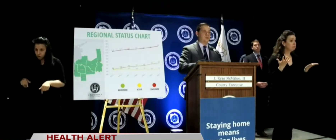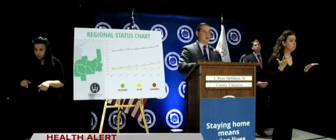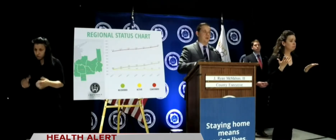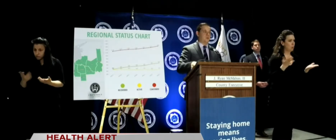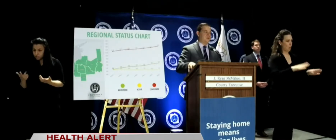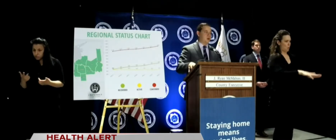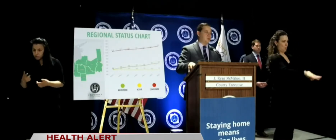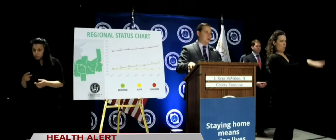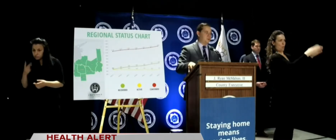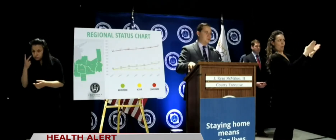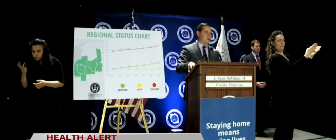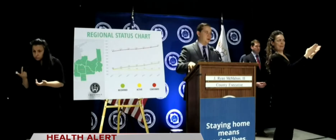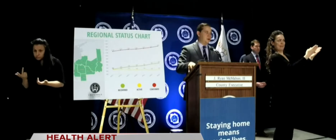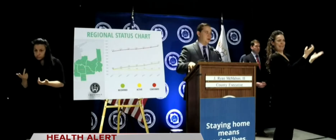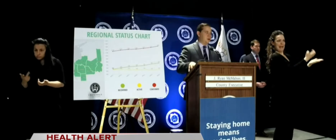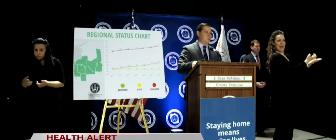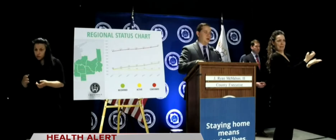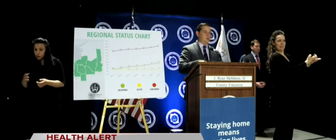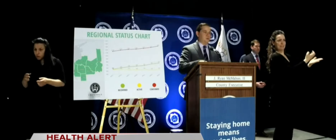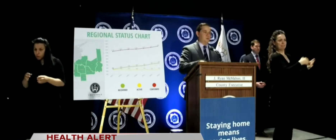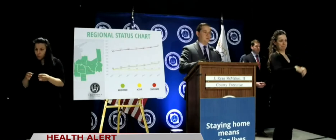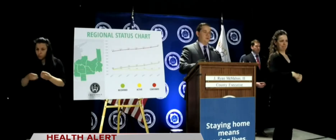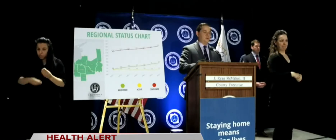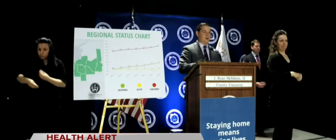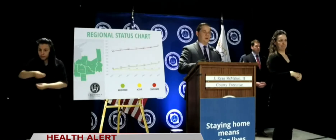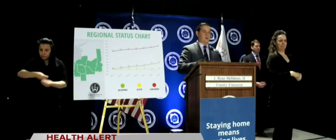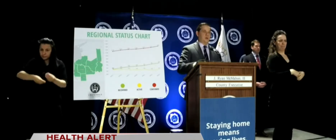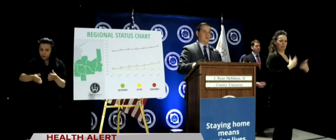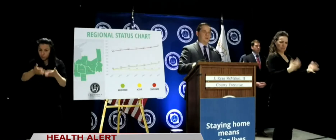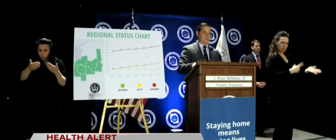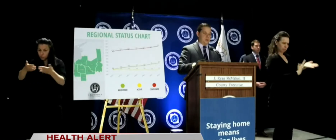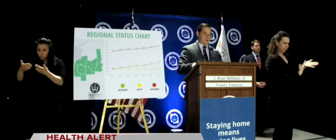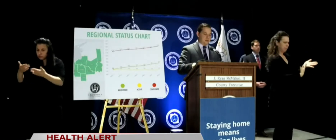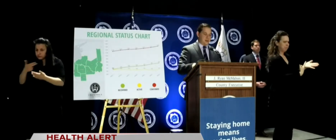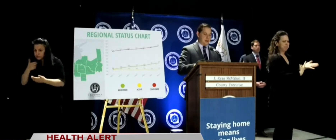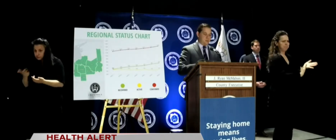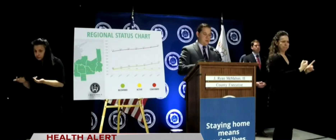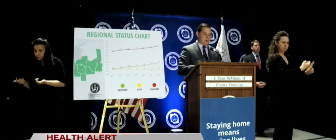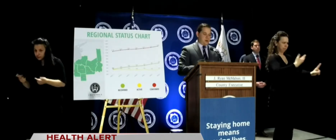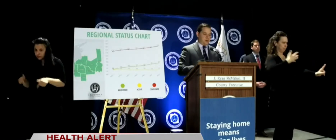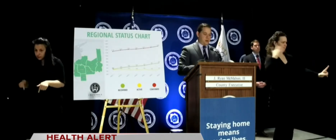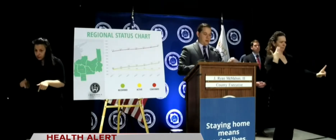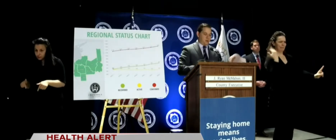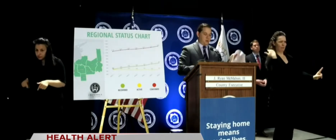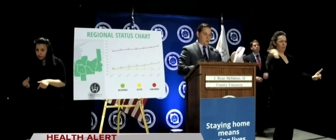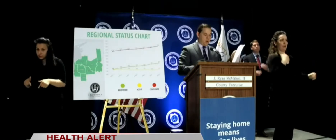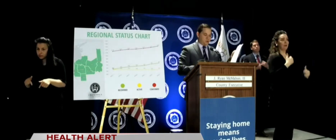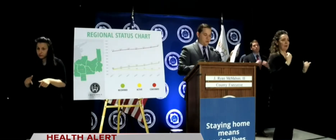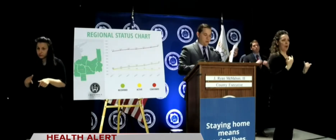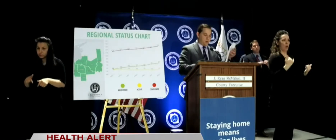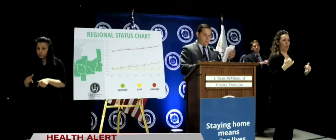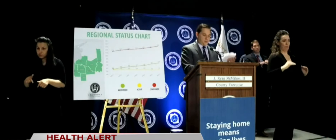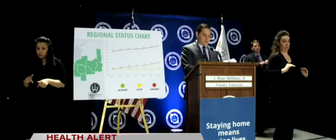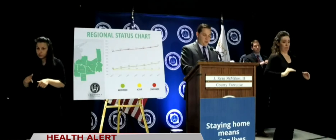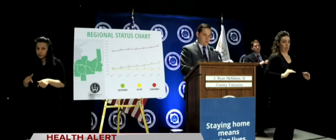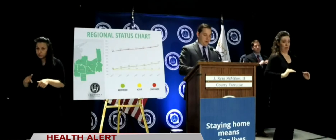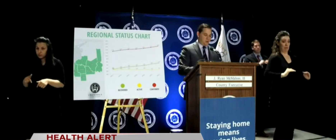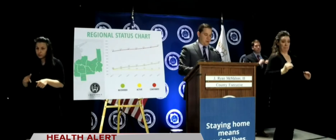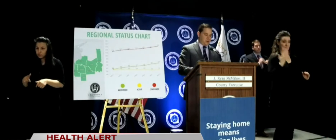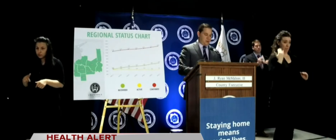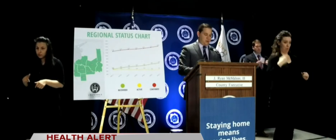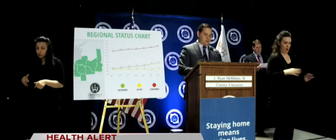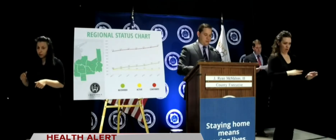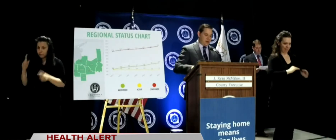at a restart. We've talked about a restart, but we talk about recovery. And at this time, I'd like Mayor Walsh to come up and talk